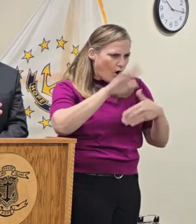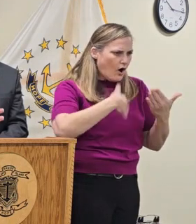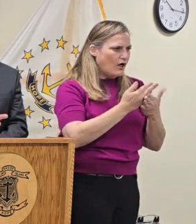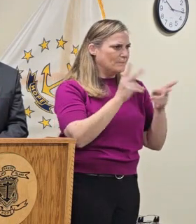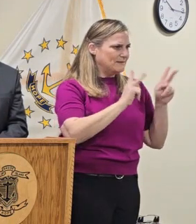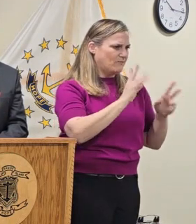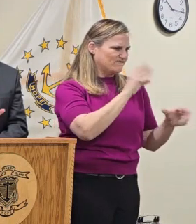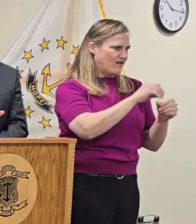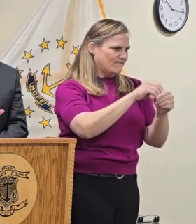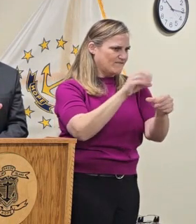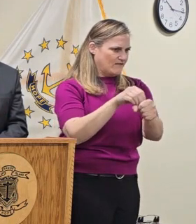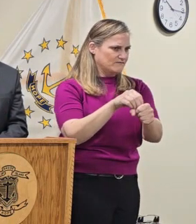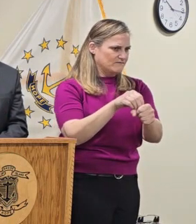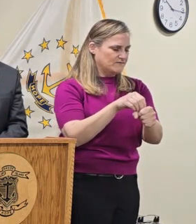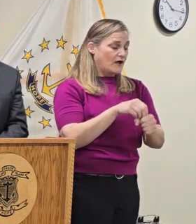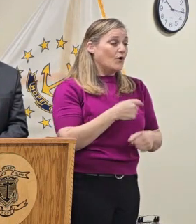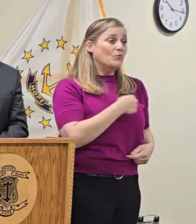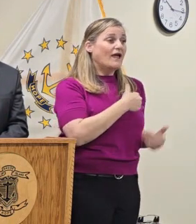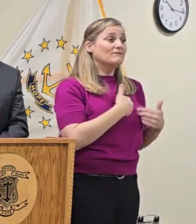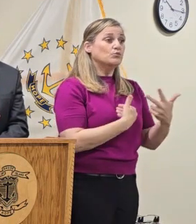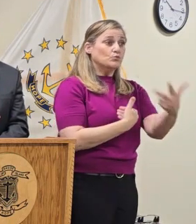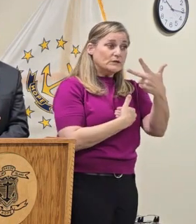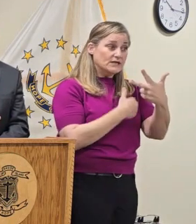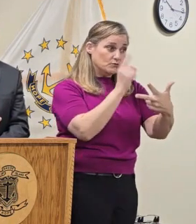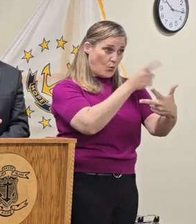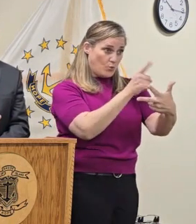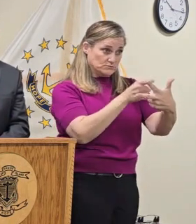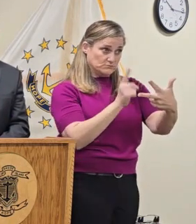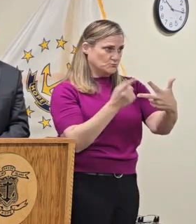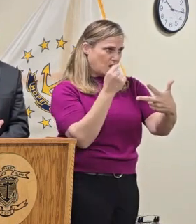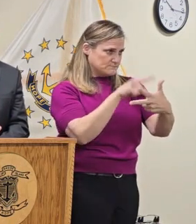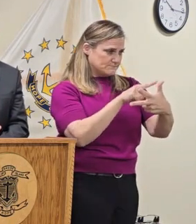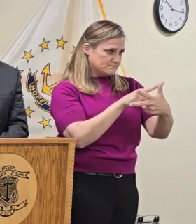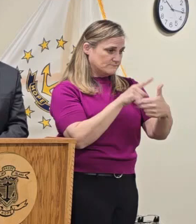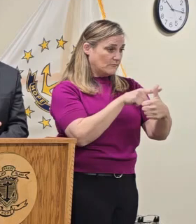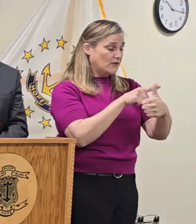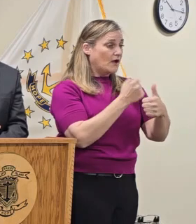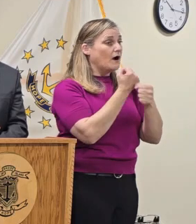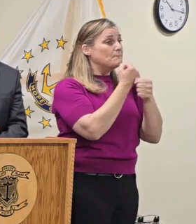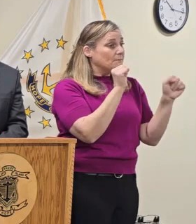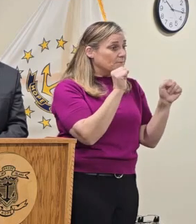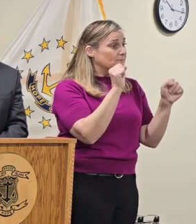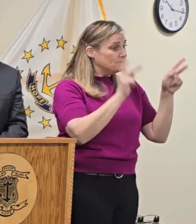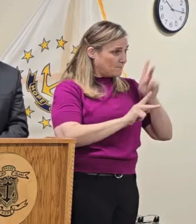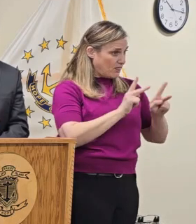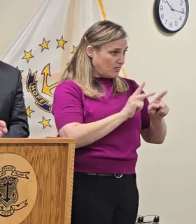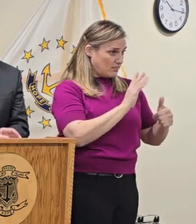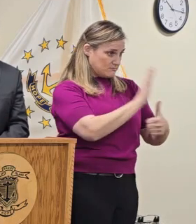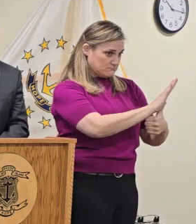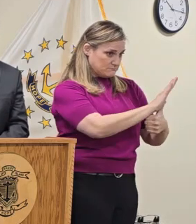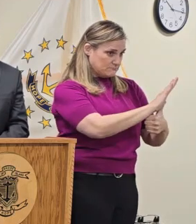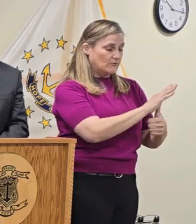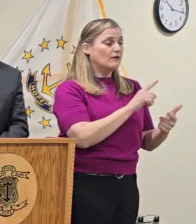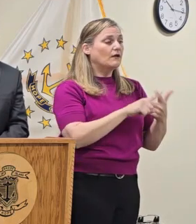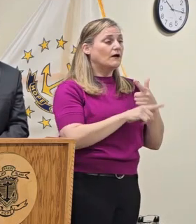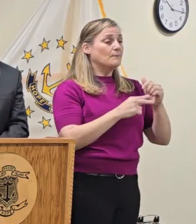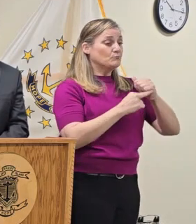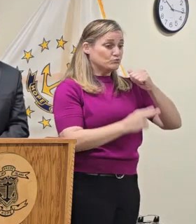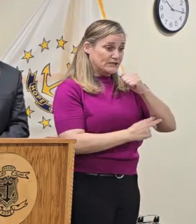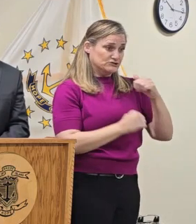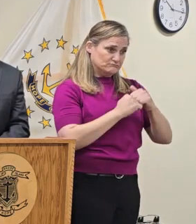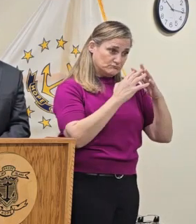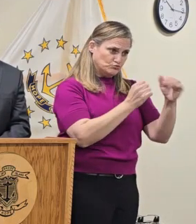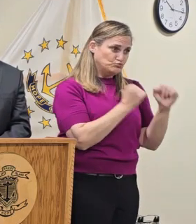right now. Right, just keeping people safe, building a brand new bridge that will outlast our lifetimes, and making sure that we keep people